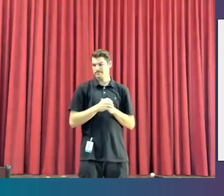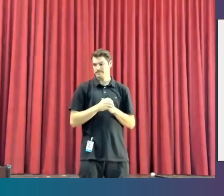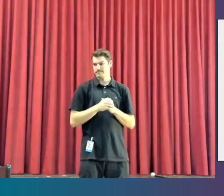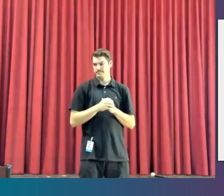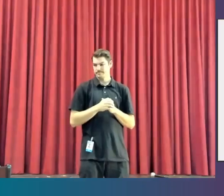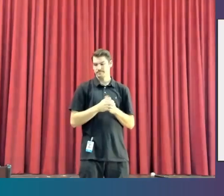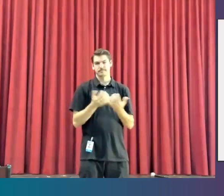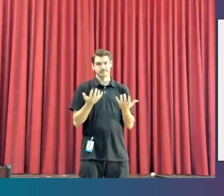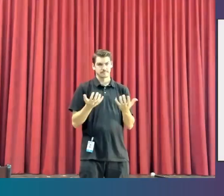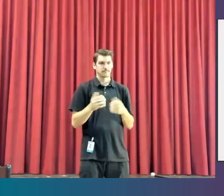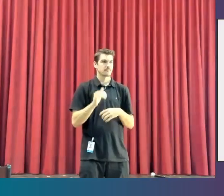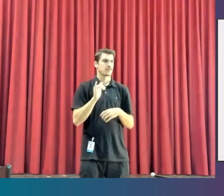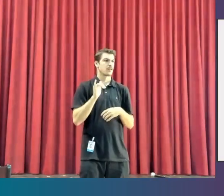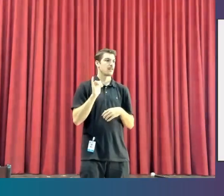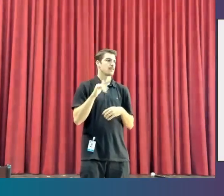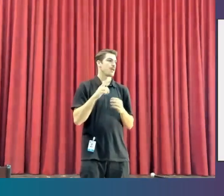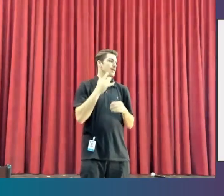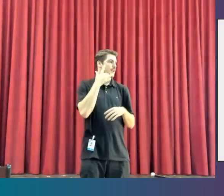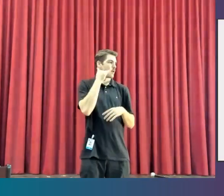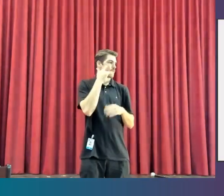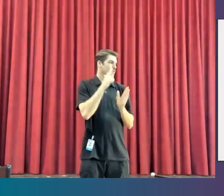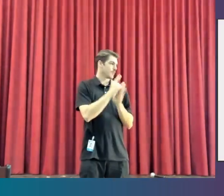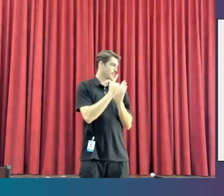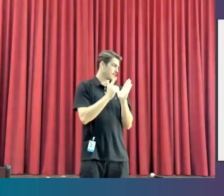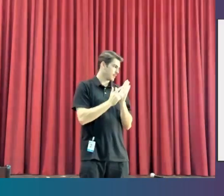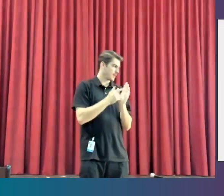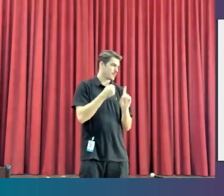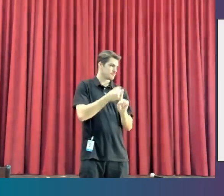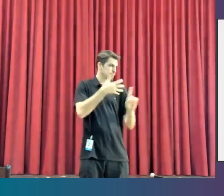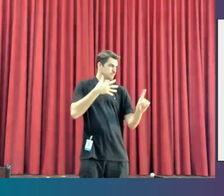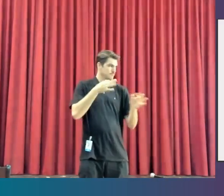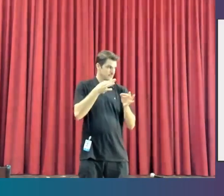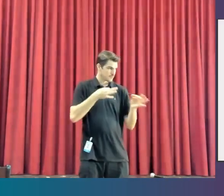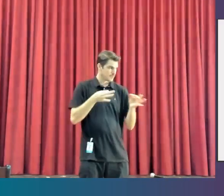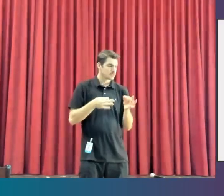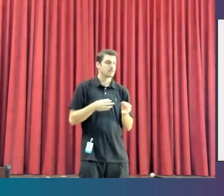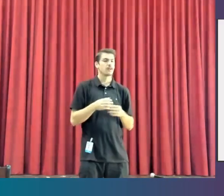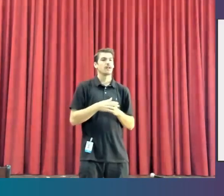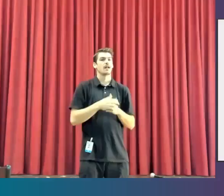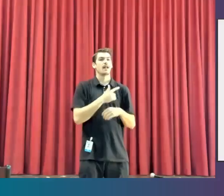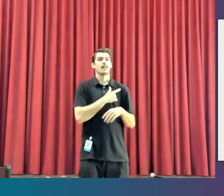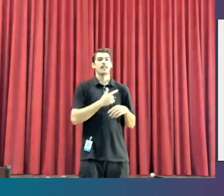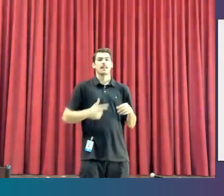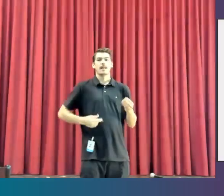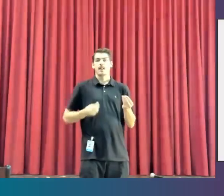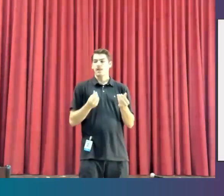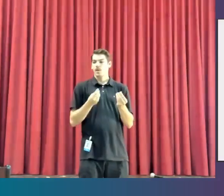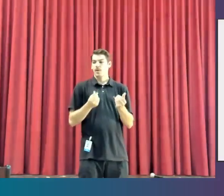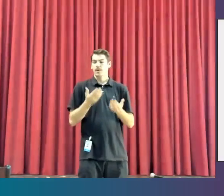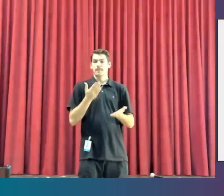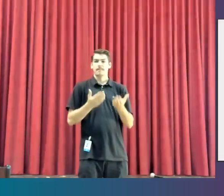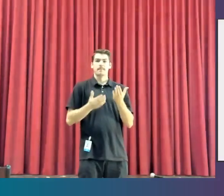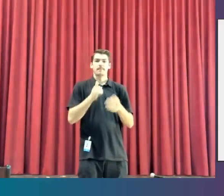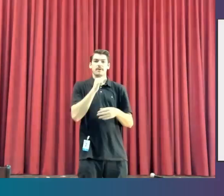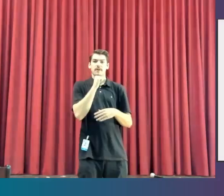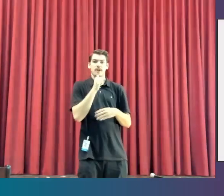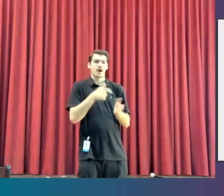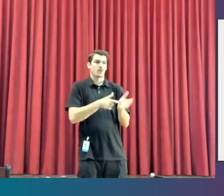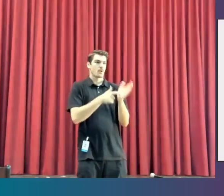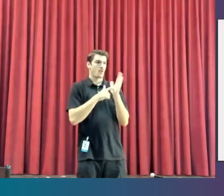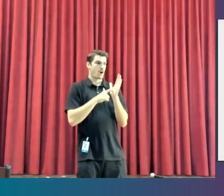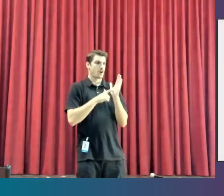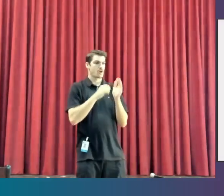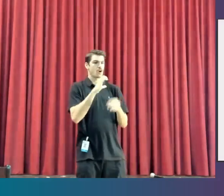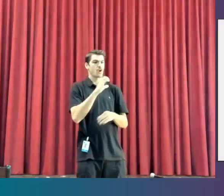So what this California law says is that landlords may not require a credit